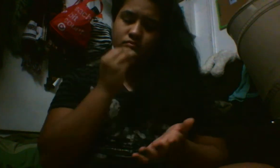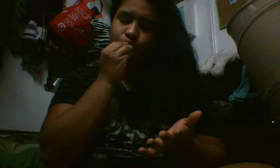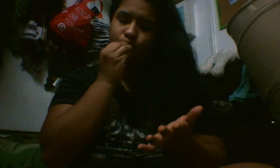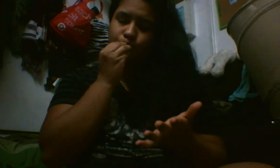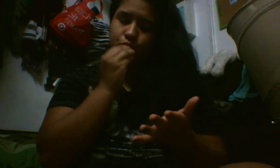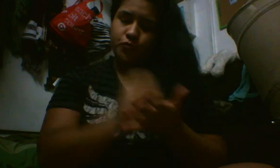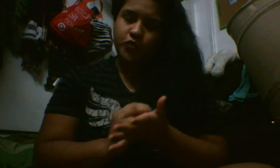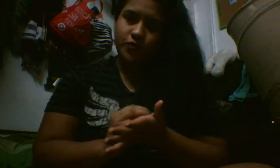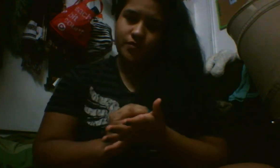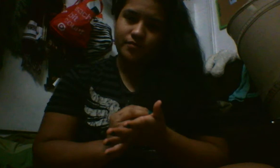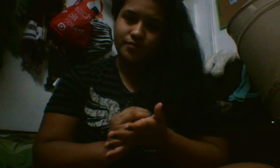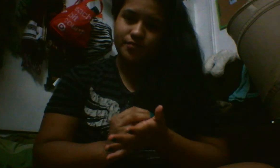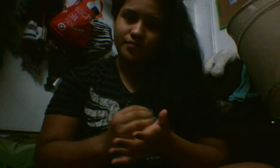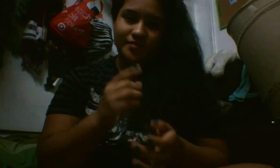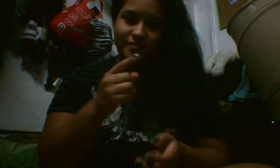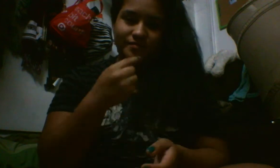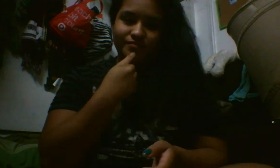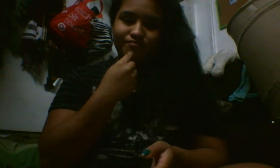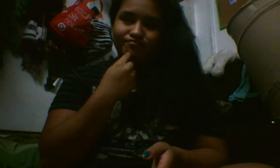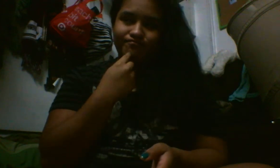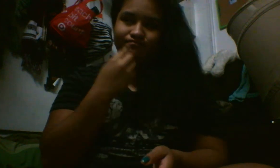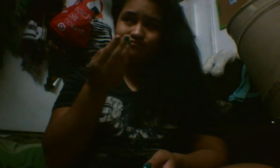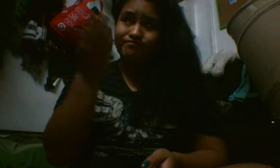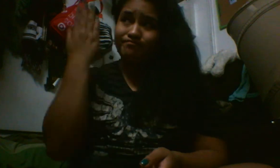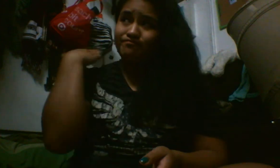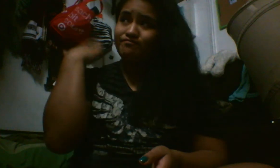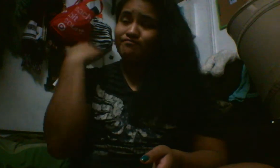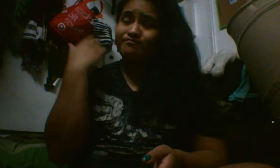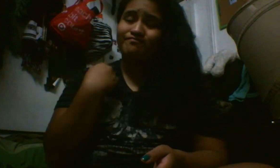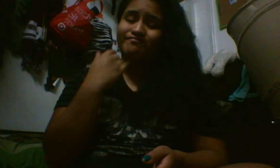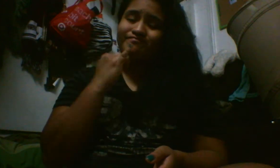Said I was just like you. You're gonna miss this.